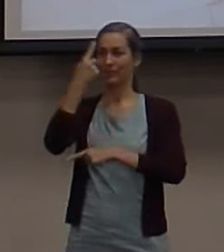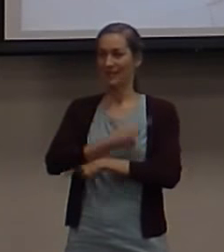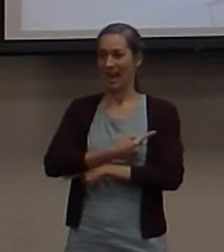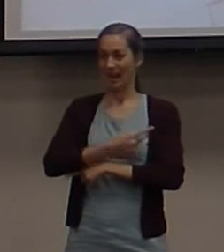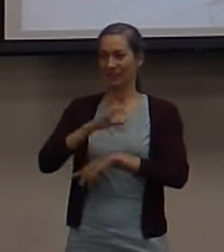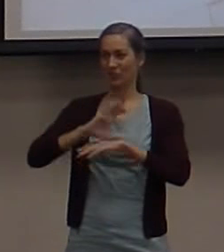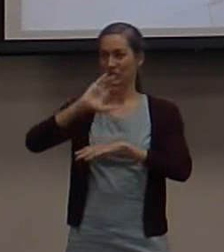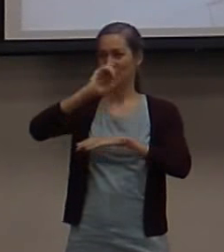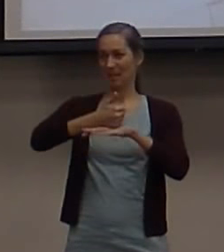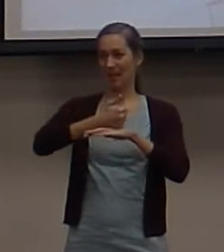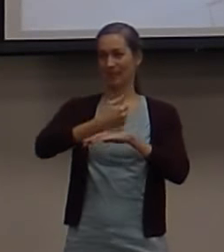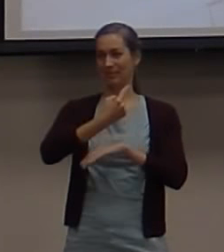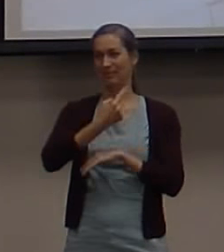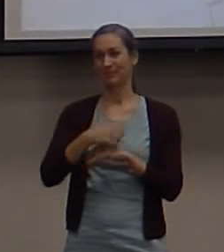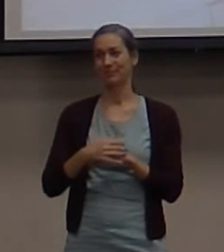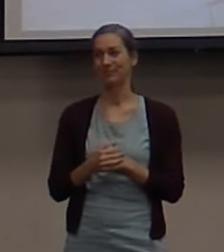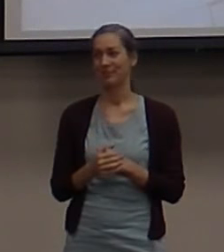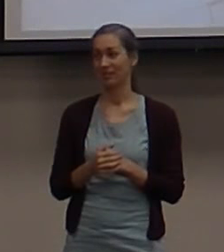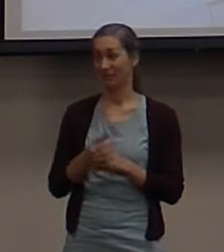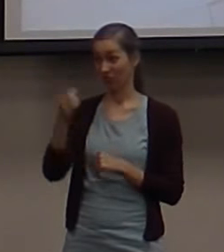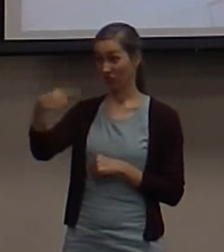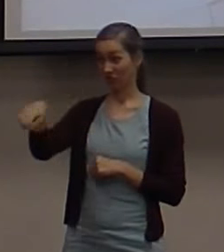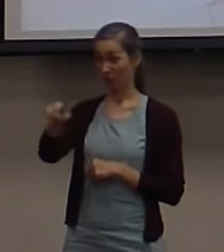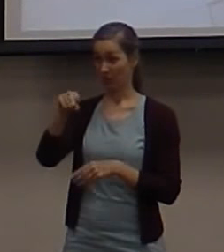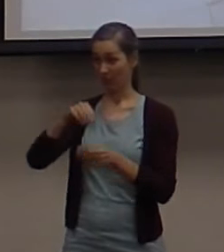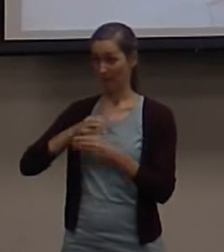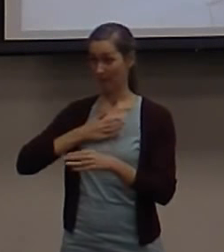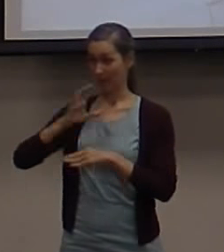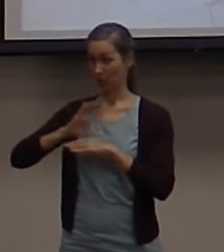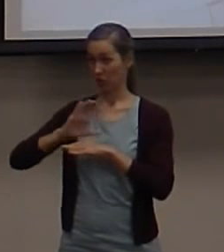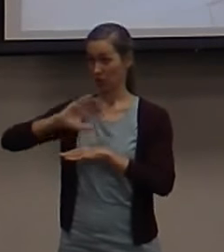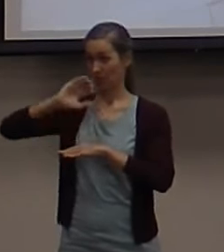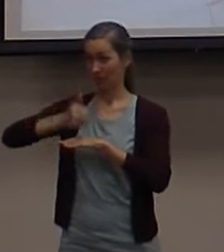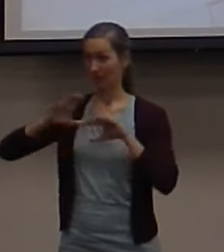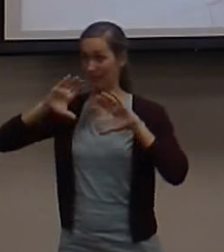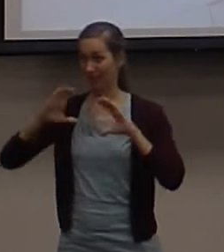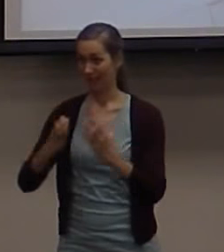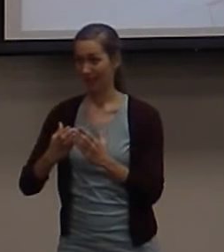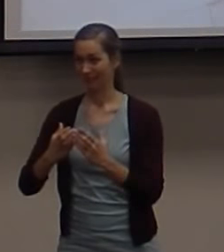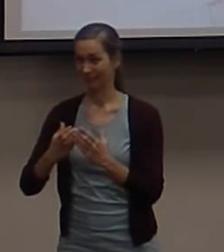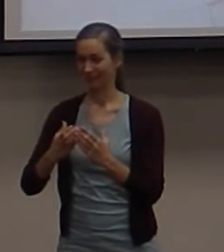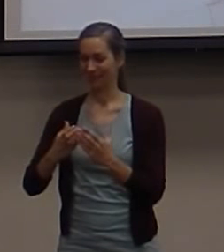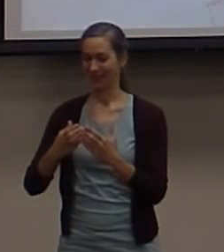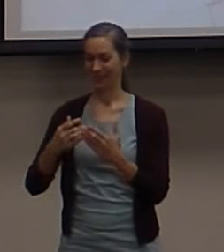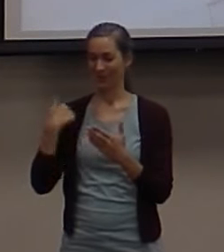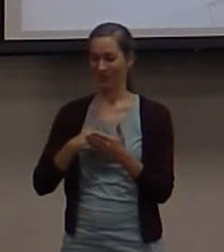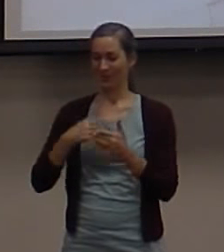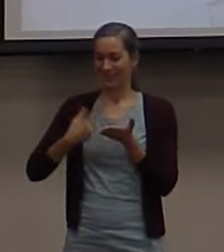church plant. For those of you in my church planting class, this is what we talk about next, the day of birth.